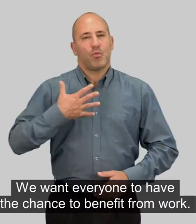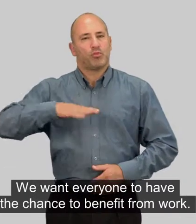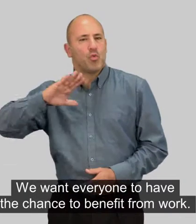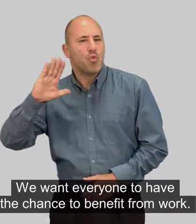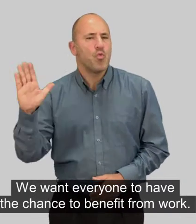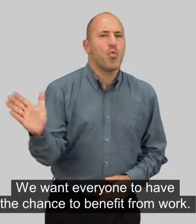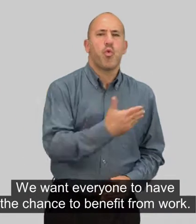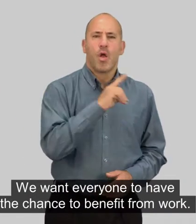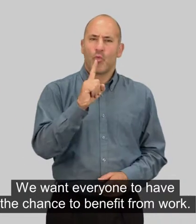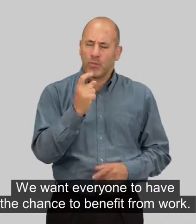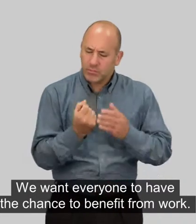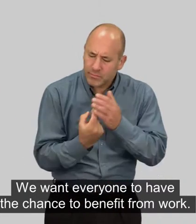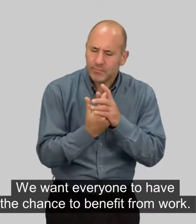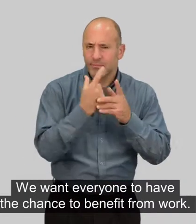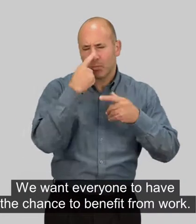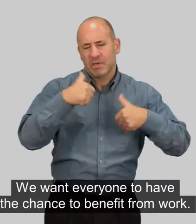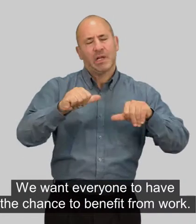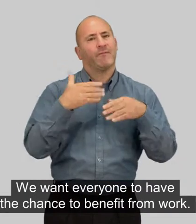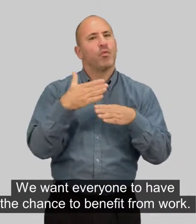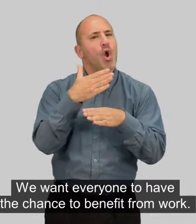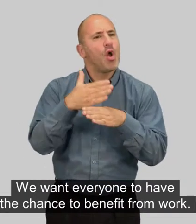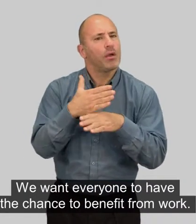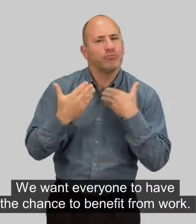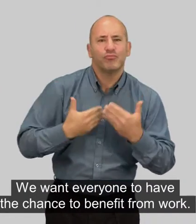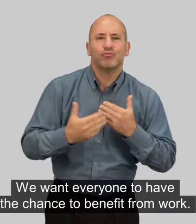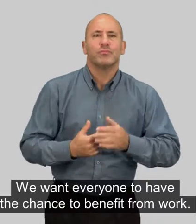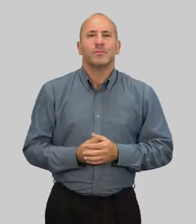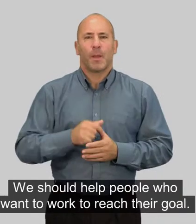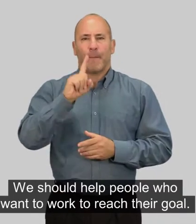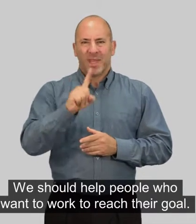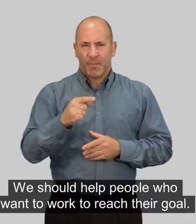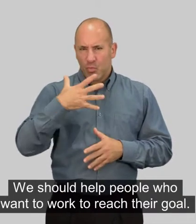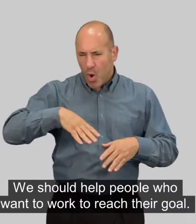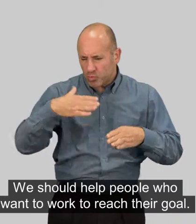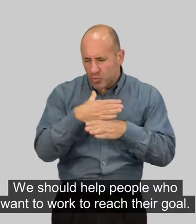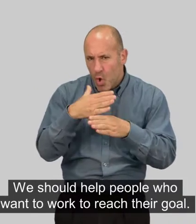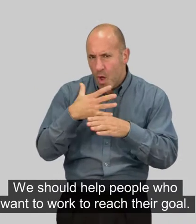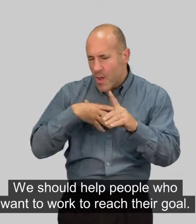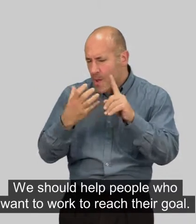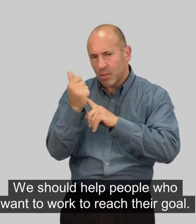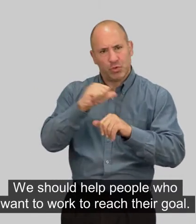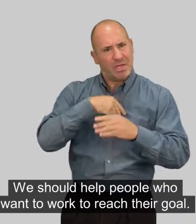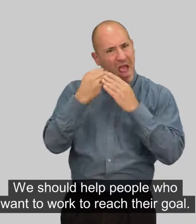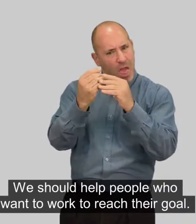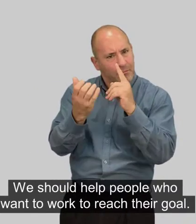We want everyone to have the chance to benefit from work. We should help people who want to work to reach their goal.